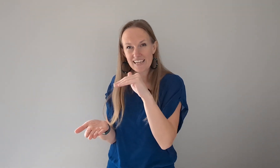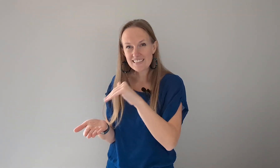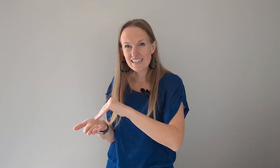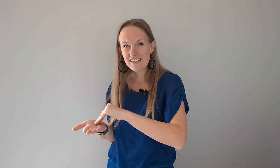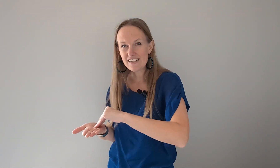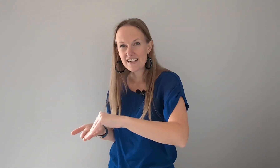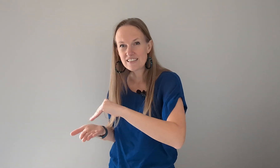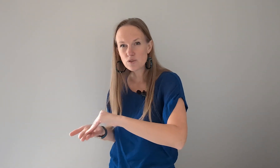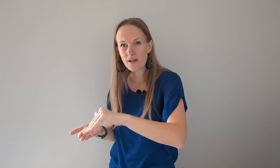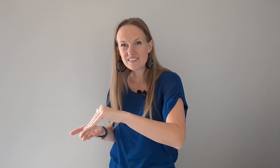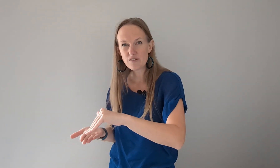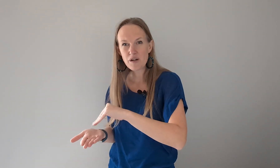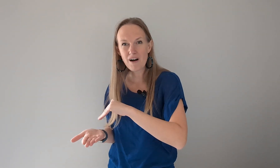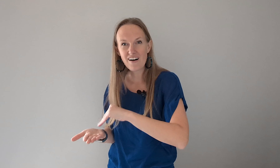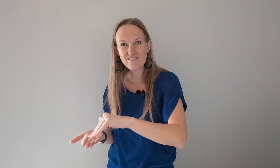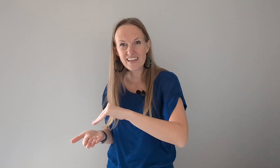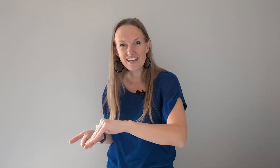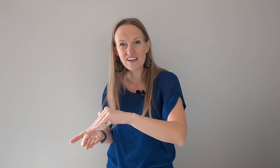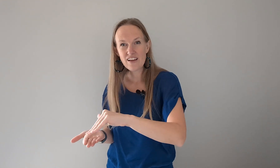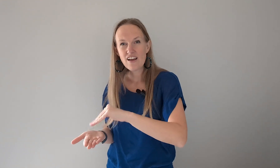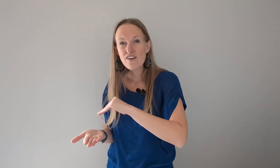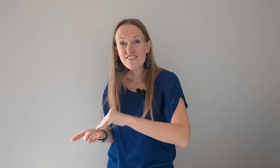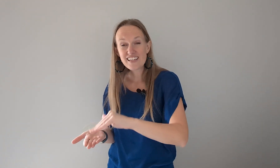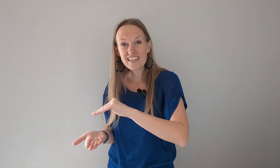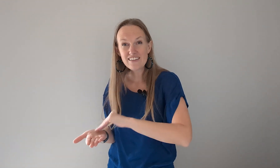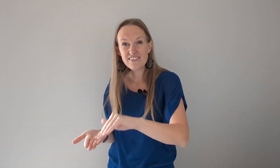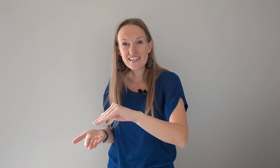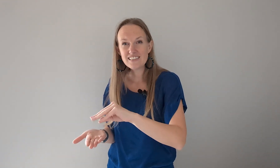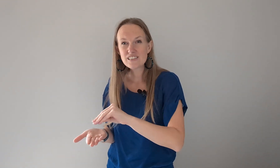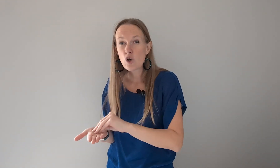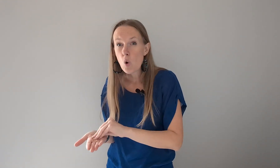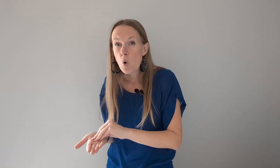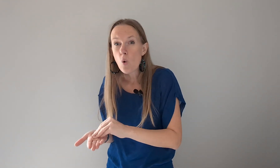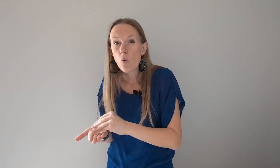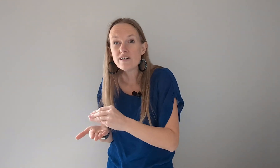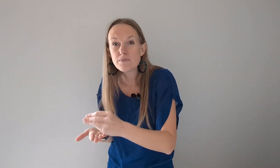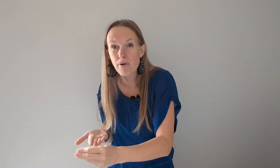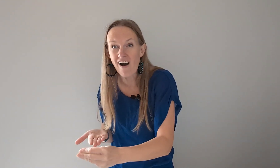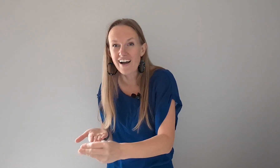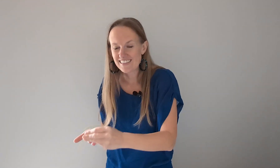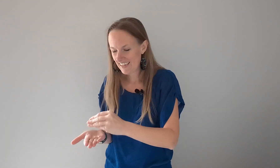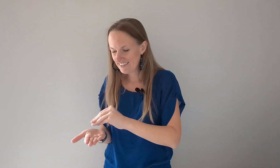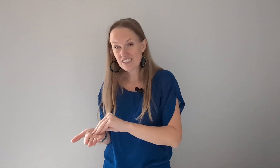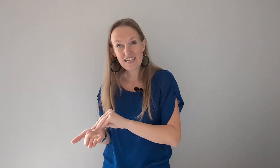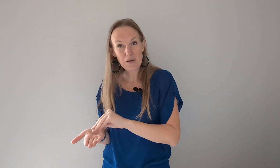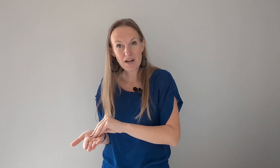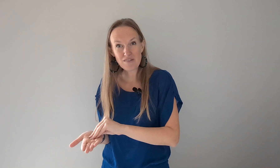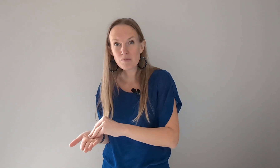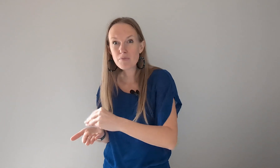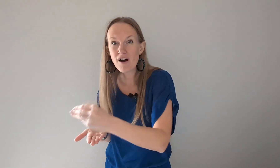hand here, twice over your palm. Okay? Forgiveness was bought. Okay, so you're taking money from your